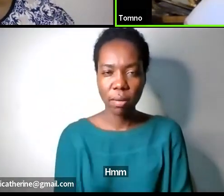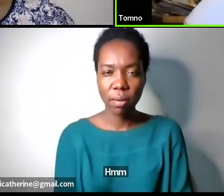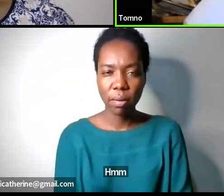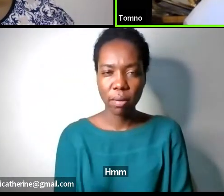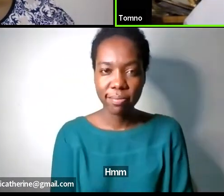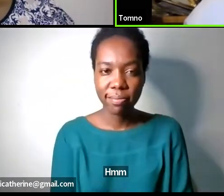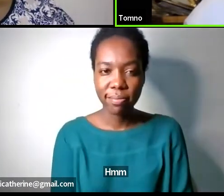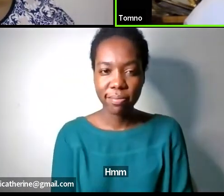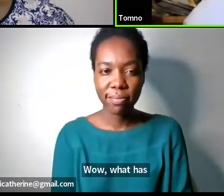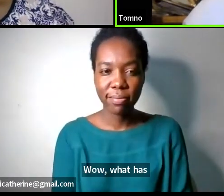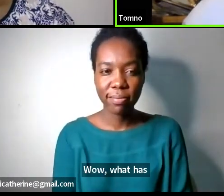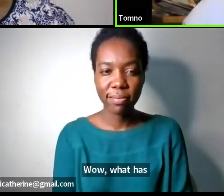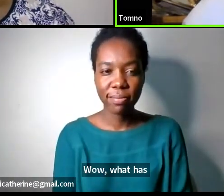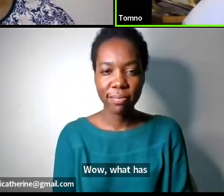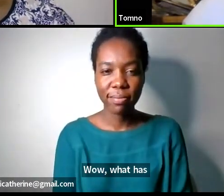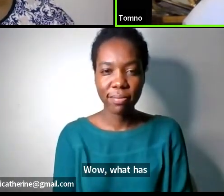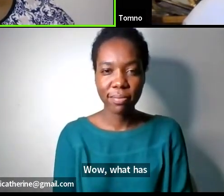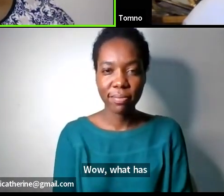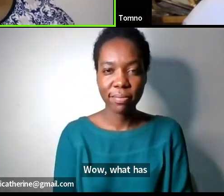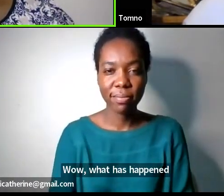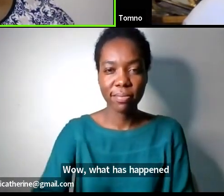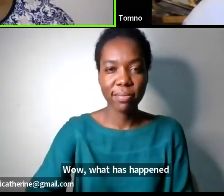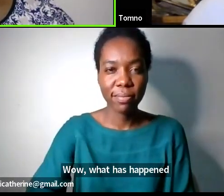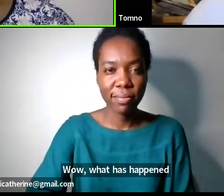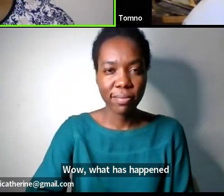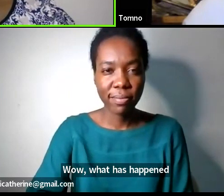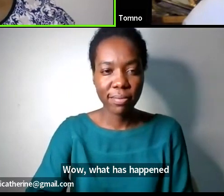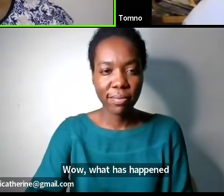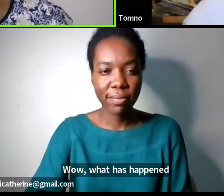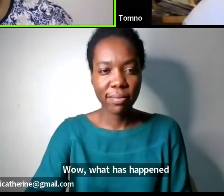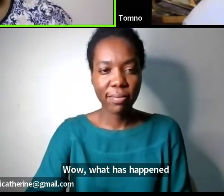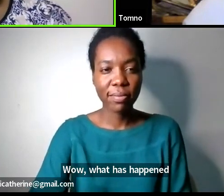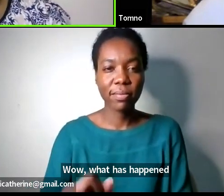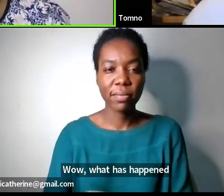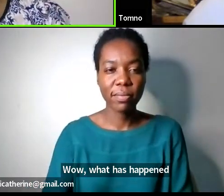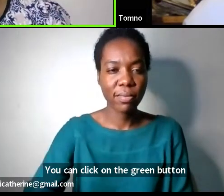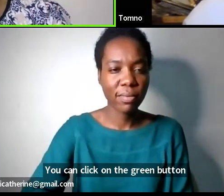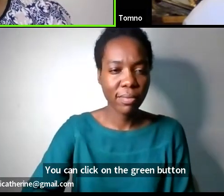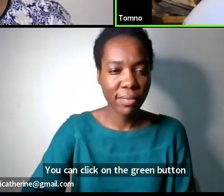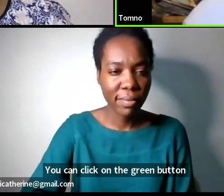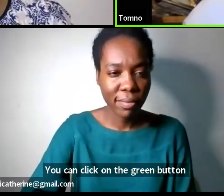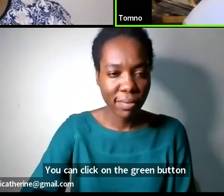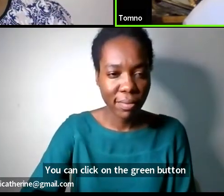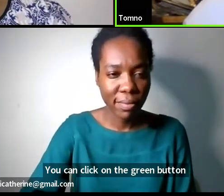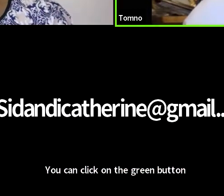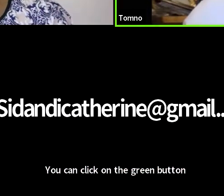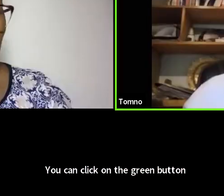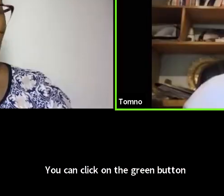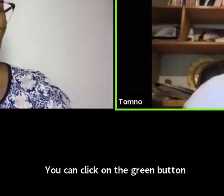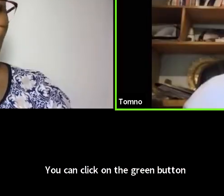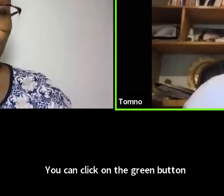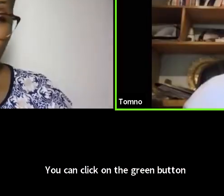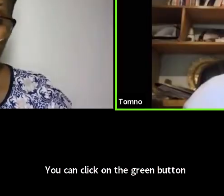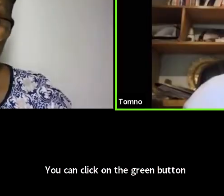has happened? You can click on the green button, share screen. I have. Then go to